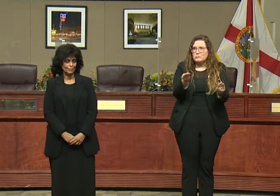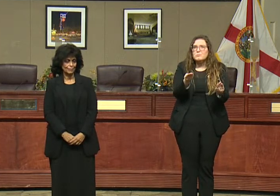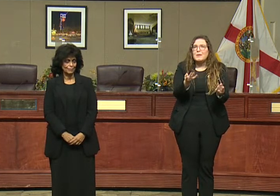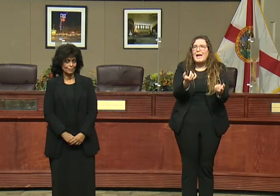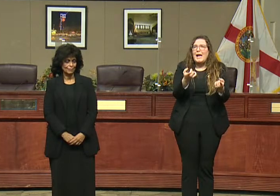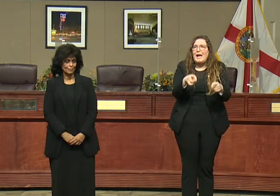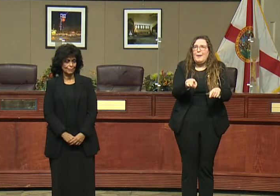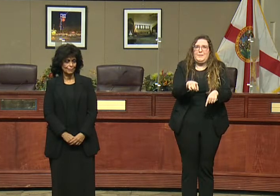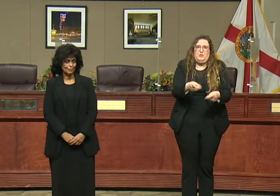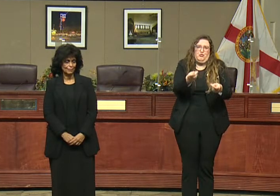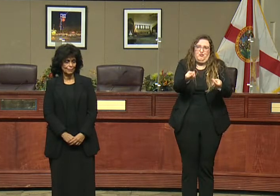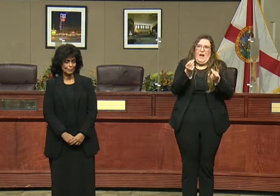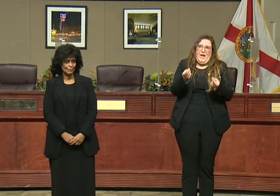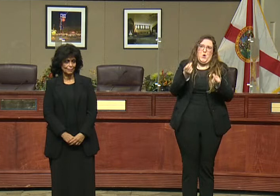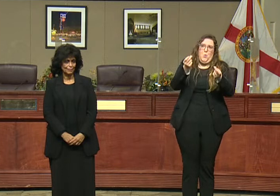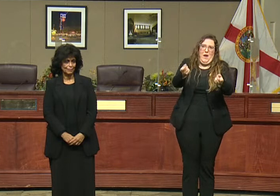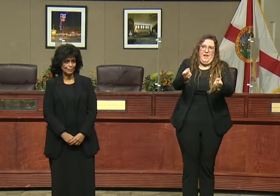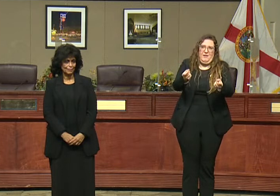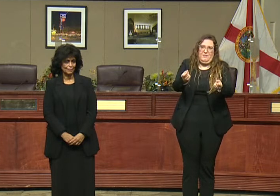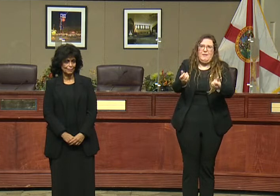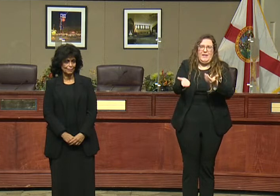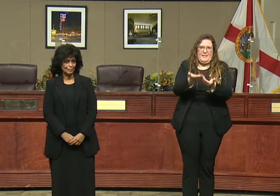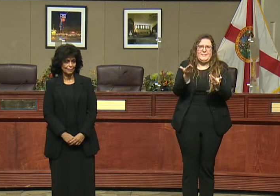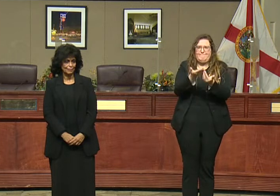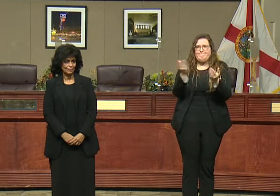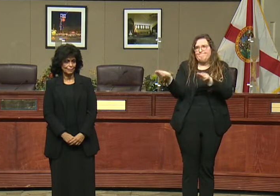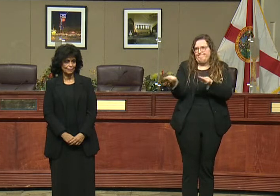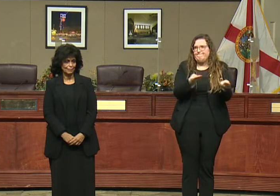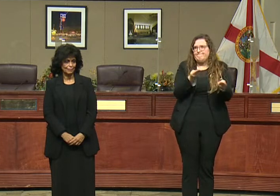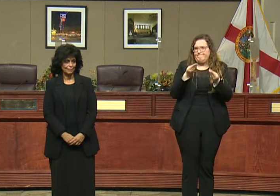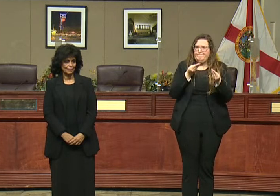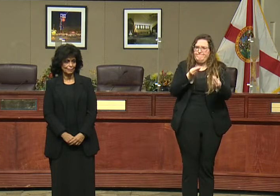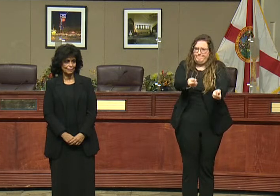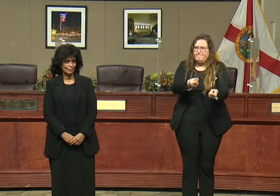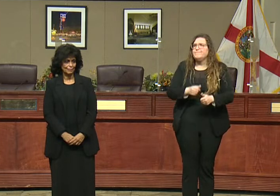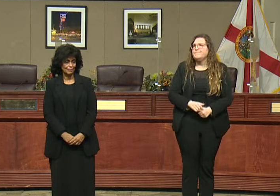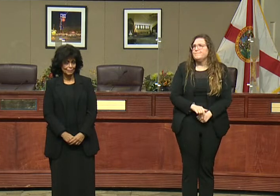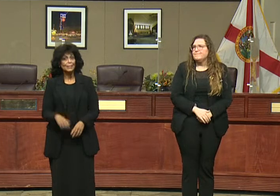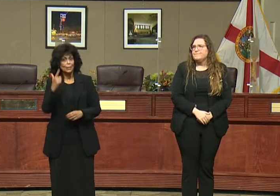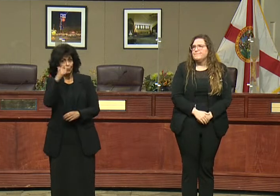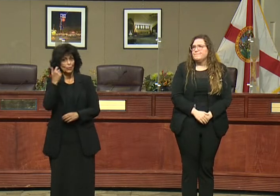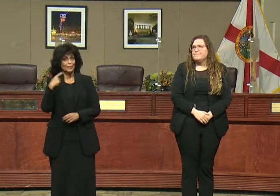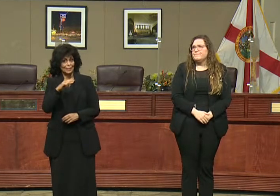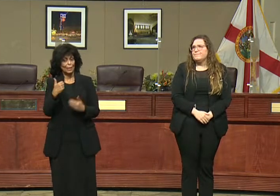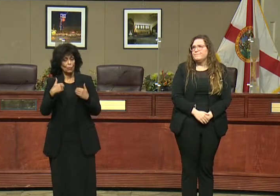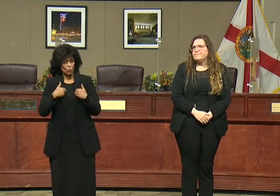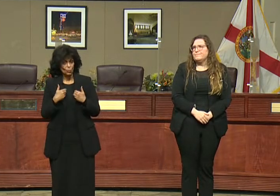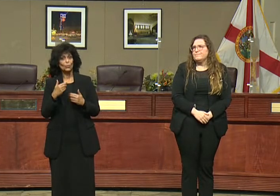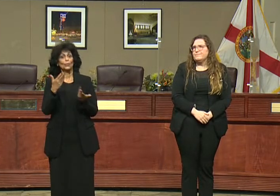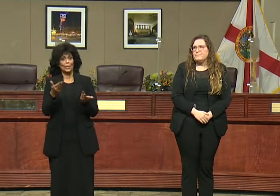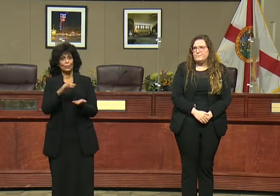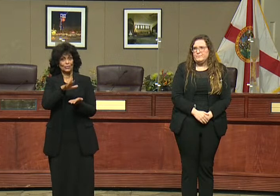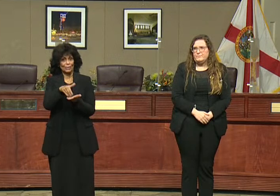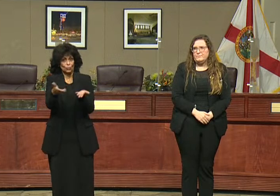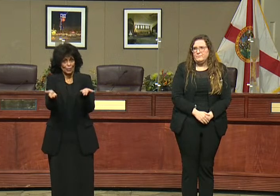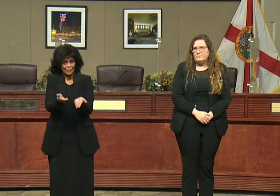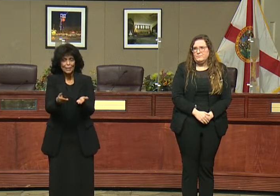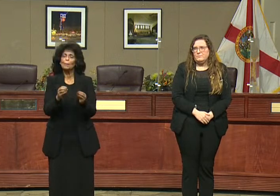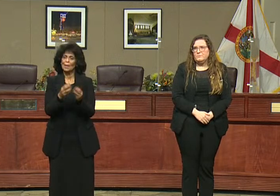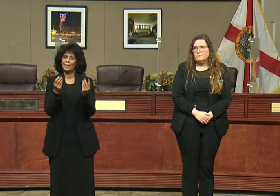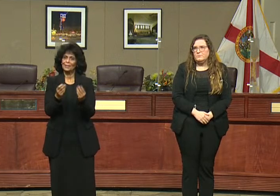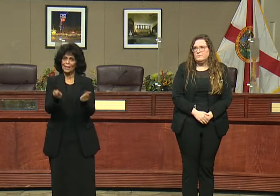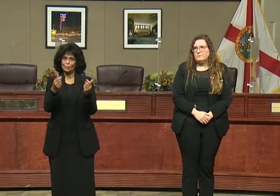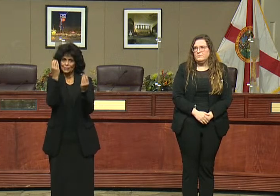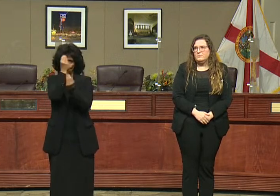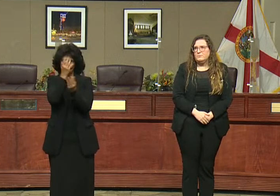time is very efficient. Por este centro estar localizado acá en nuestro condado, el flujo de información es más rápido, es muy